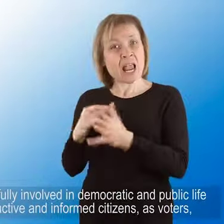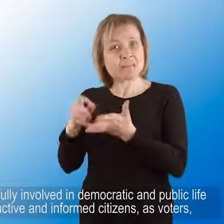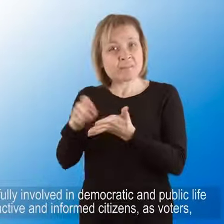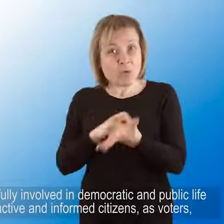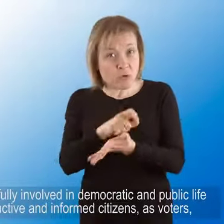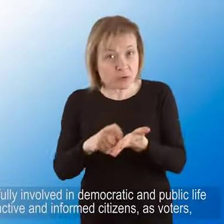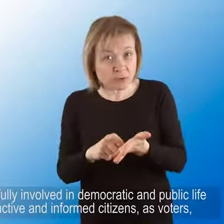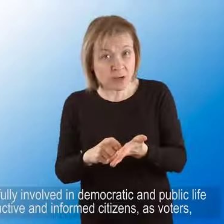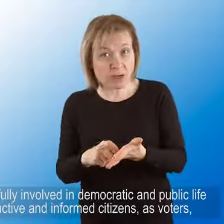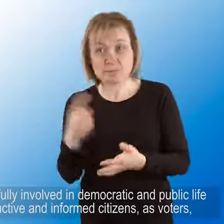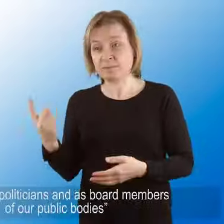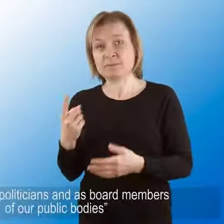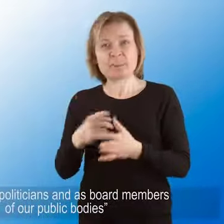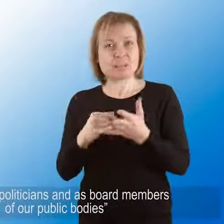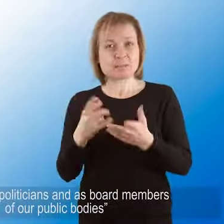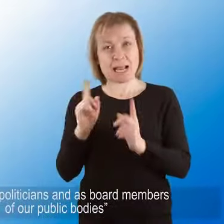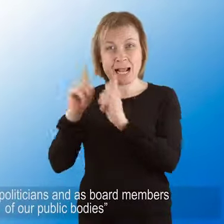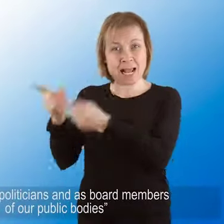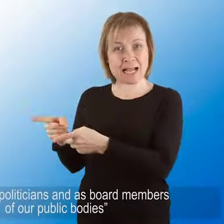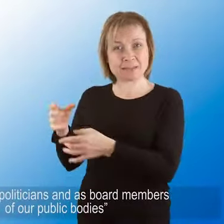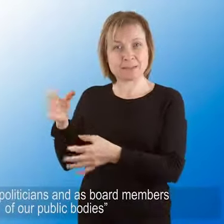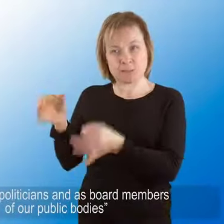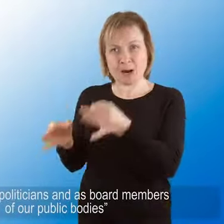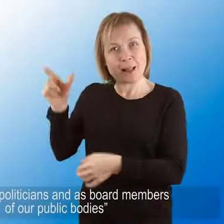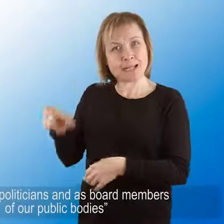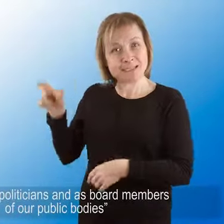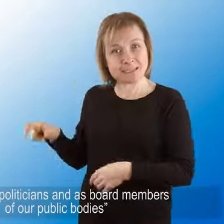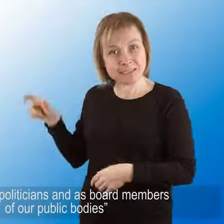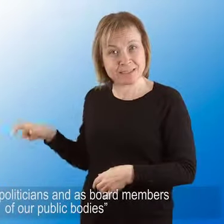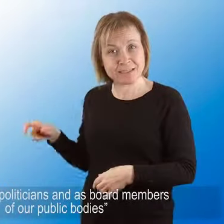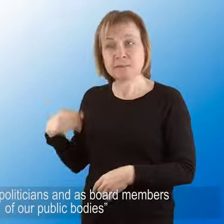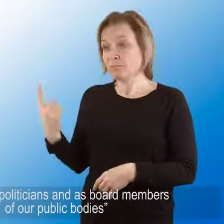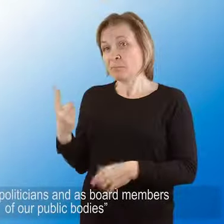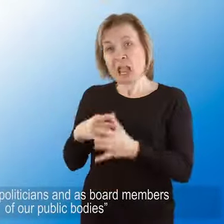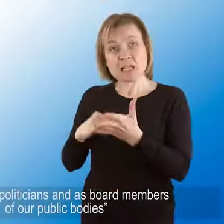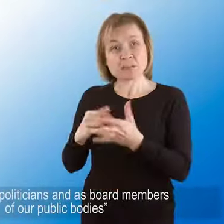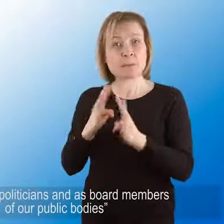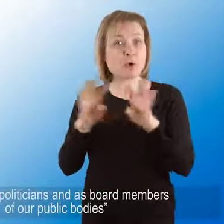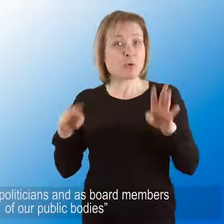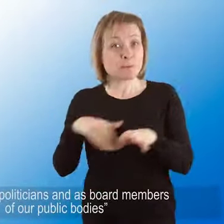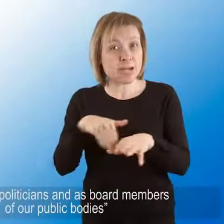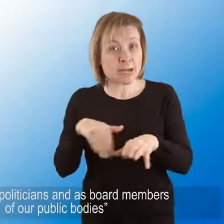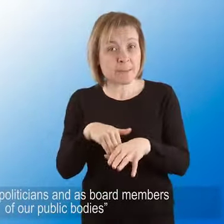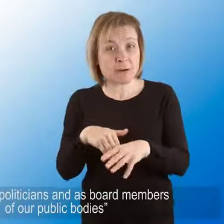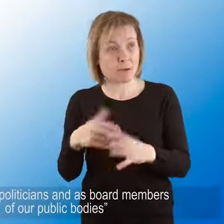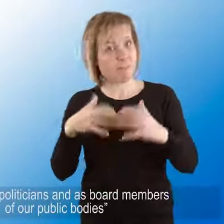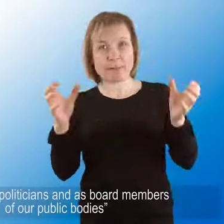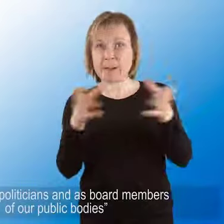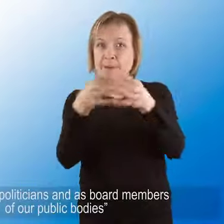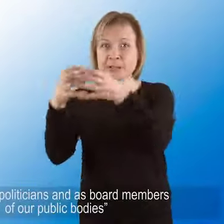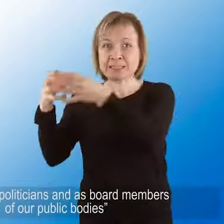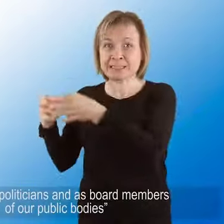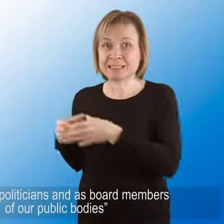citizens, as voters, as elected politicians and as board members of our public bodies.